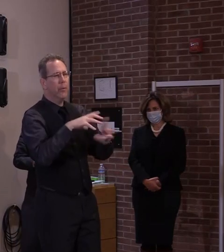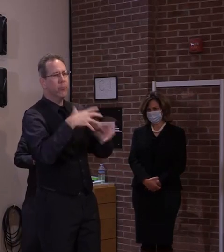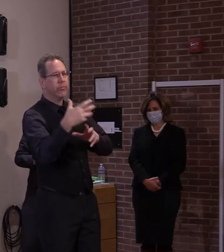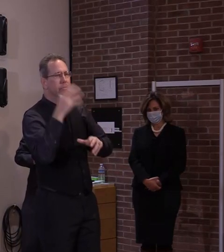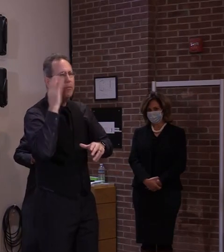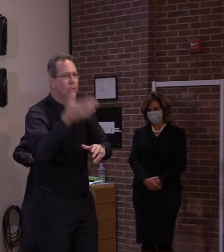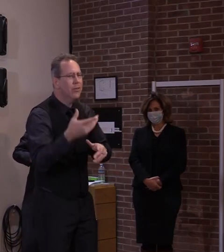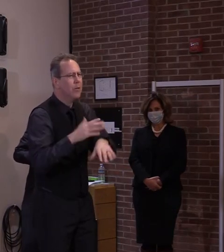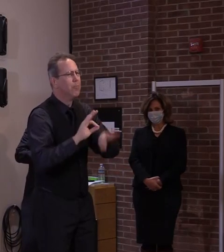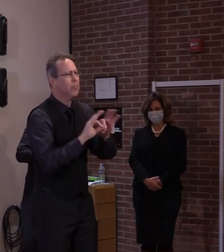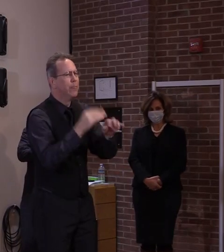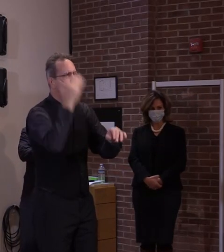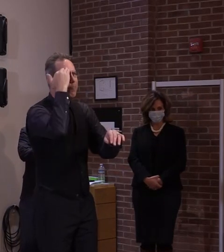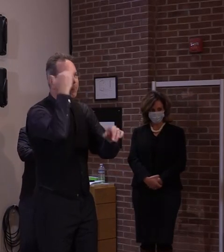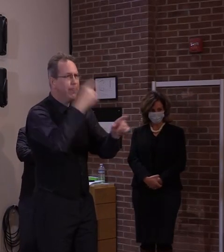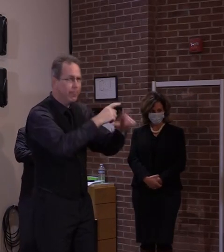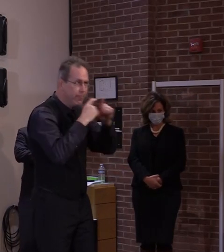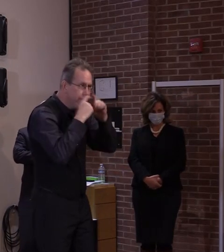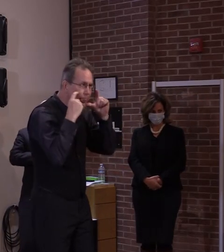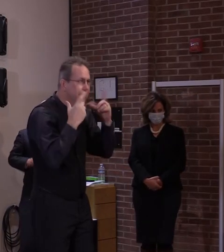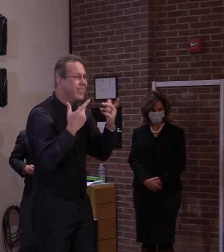away anytime soon.